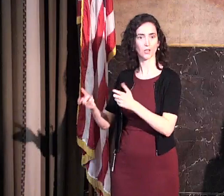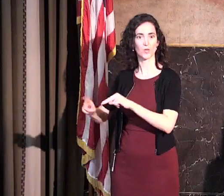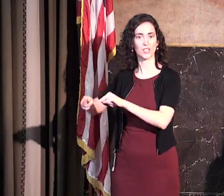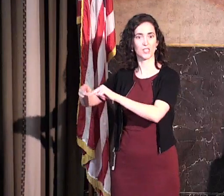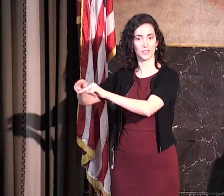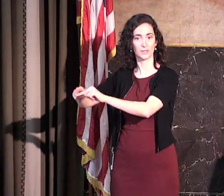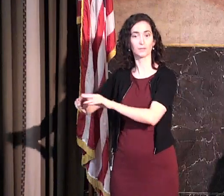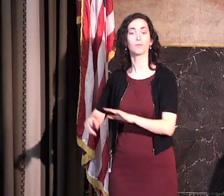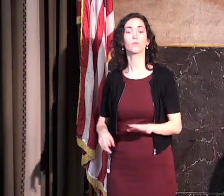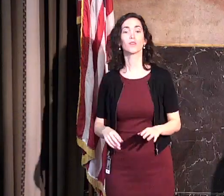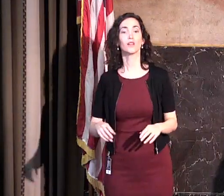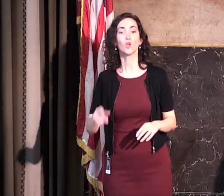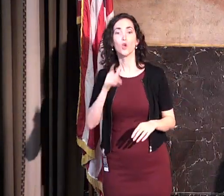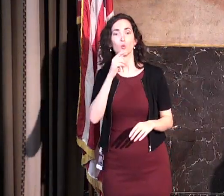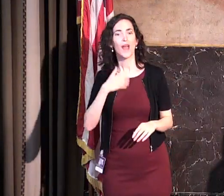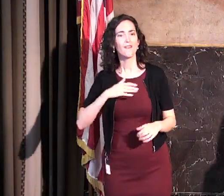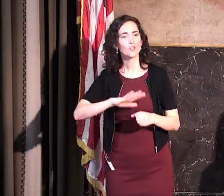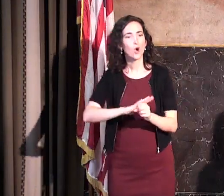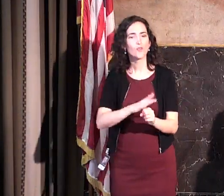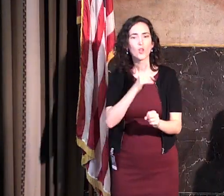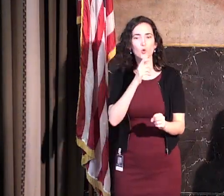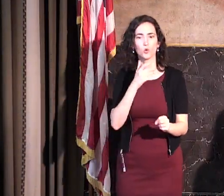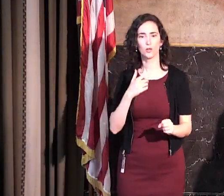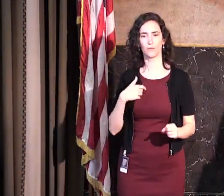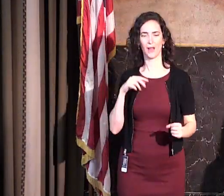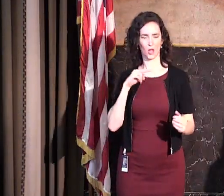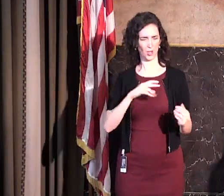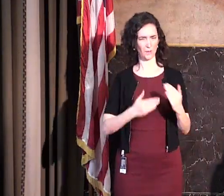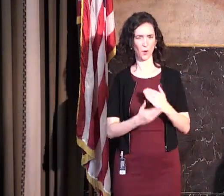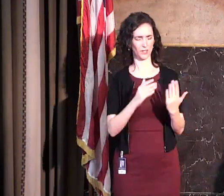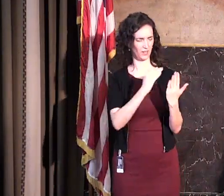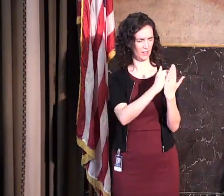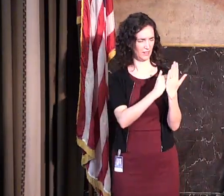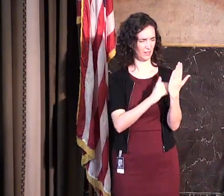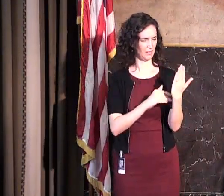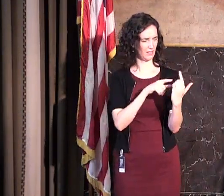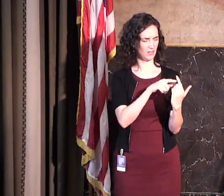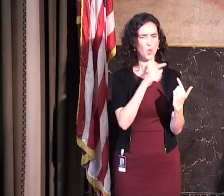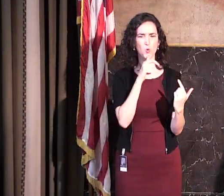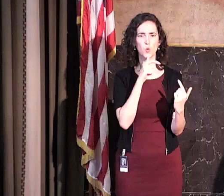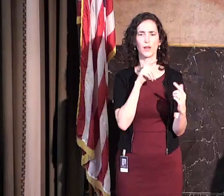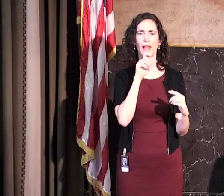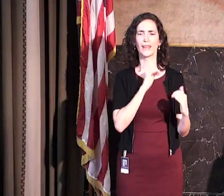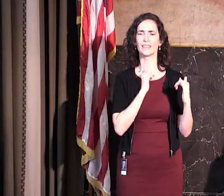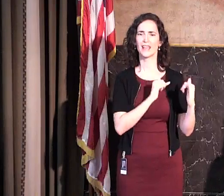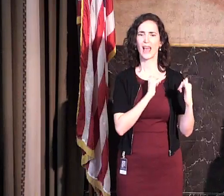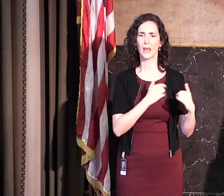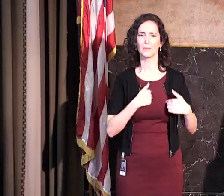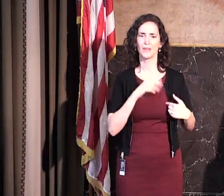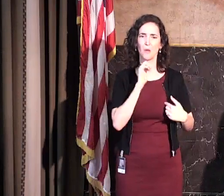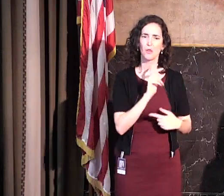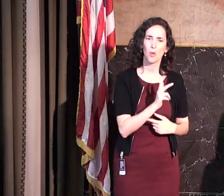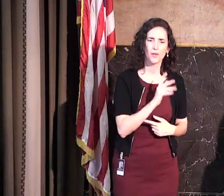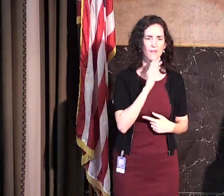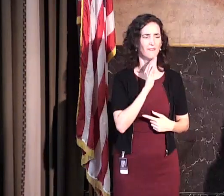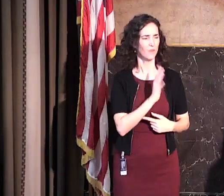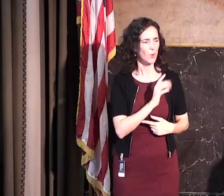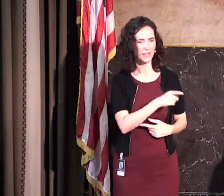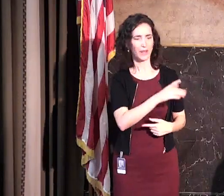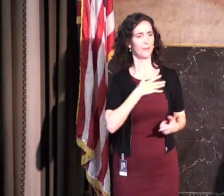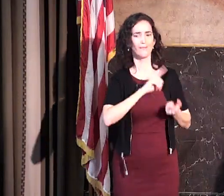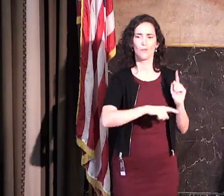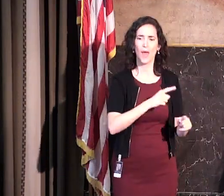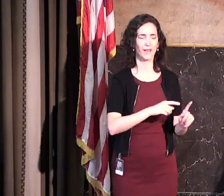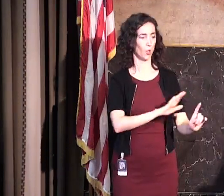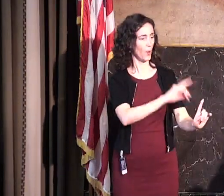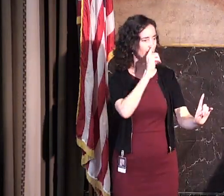it's my friends. It's my peers. they're 30 and they're 40 and their kids go to school